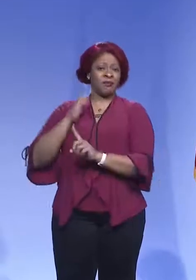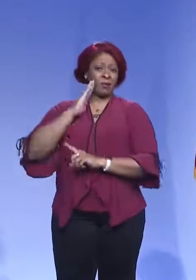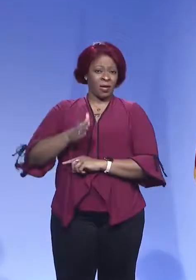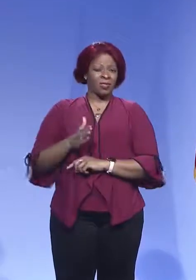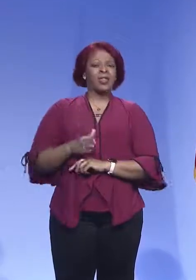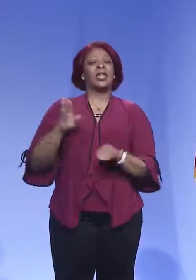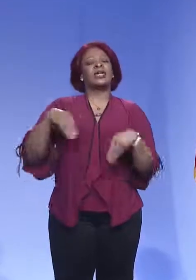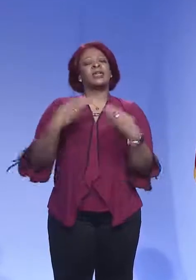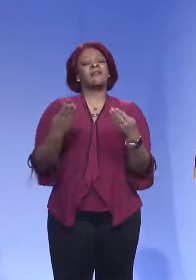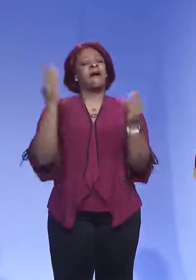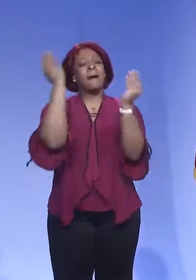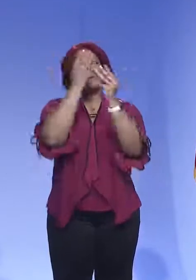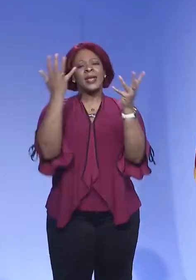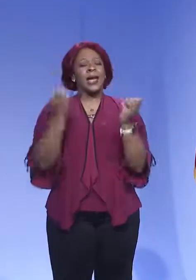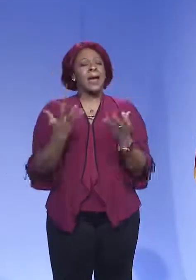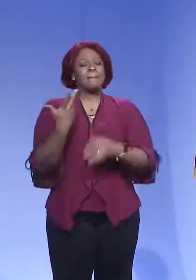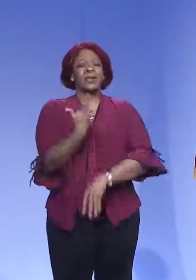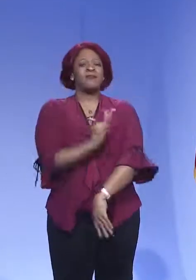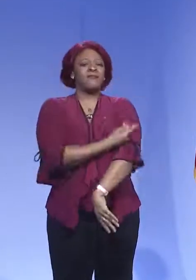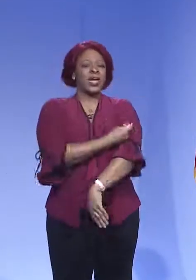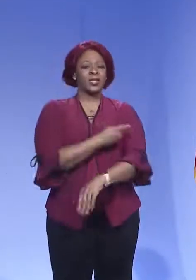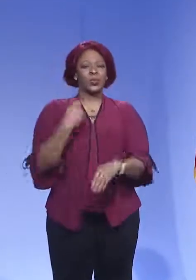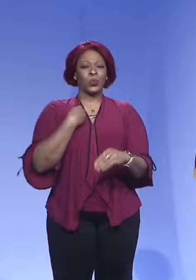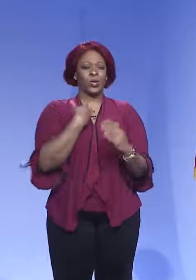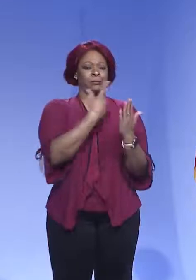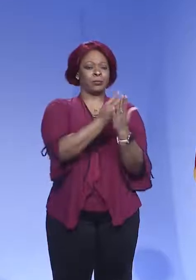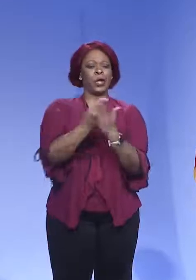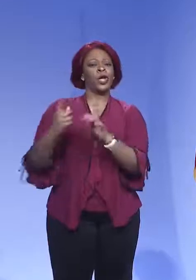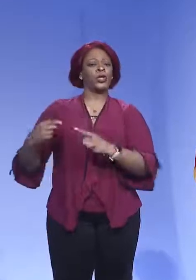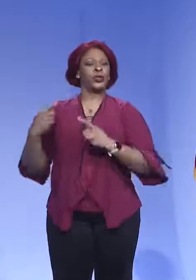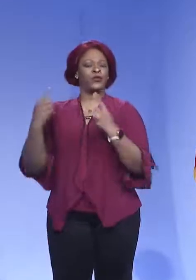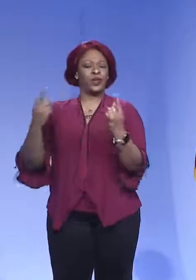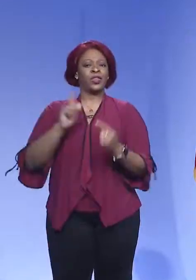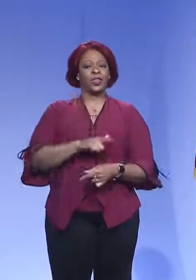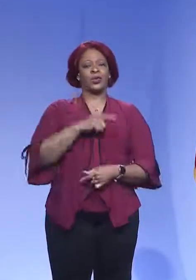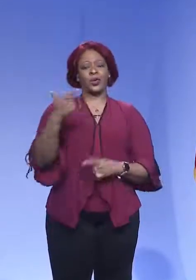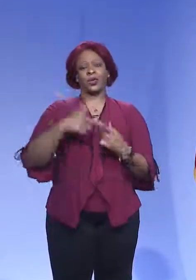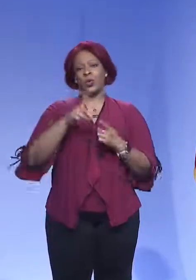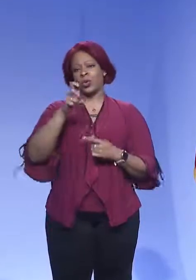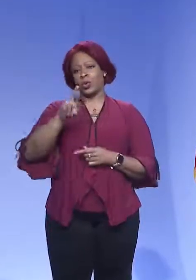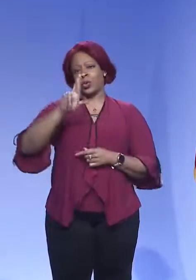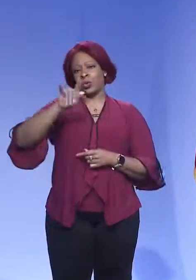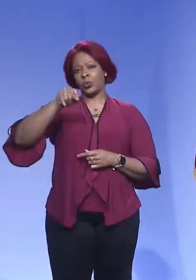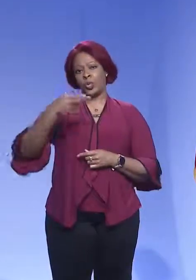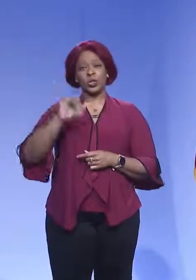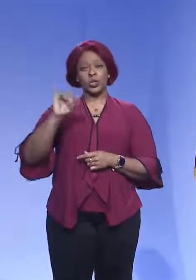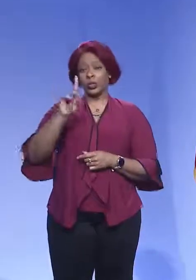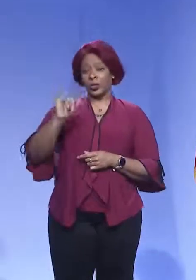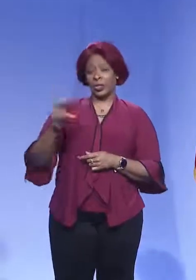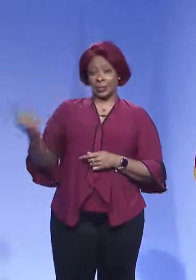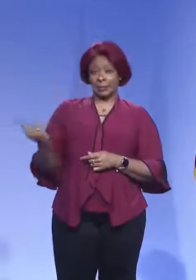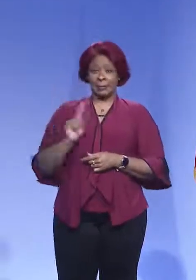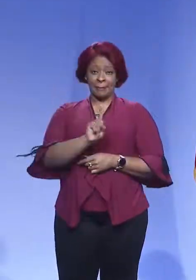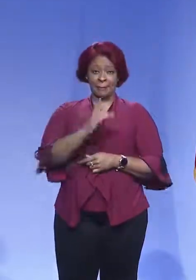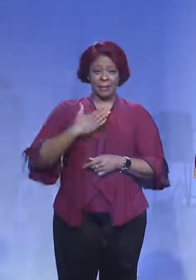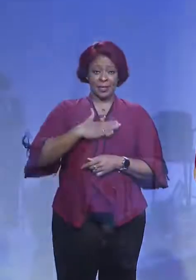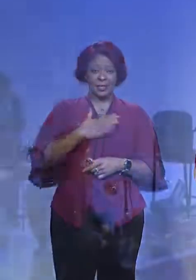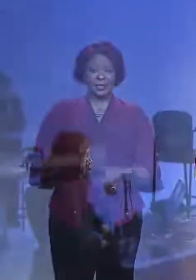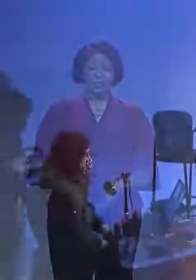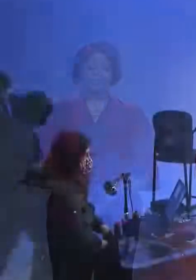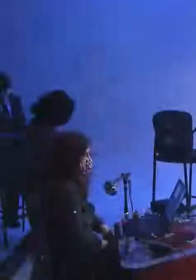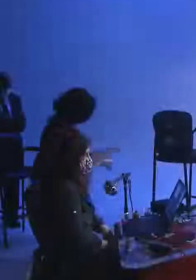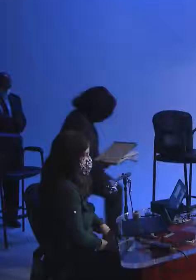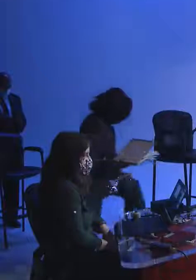and then give you an update on how many vaccines we've given thus far, and then turn it over to Dr. Randolph. So Judy, if you'll join me, please.